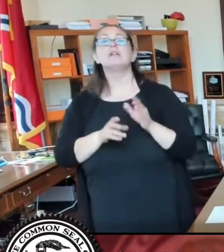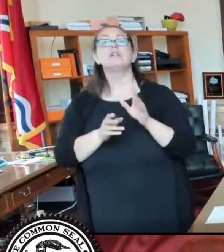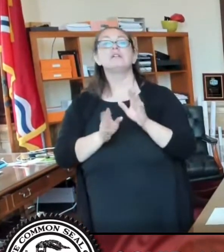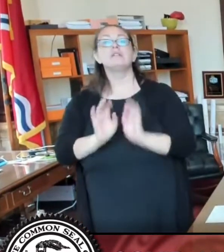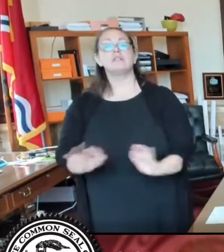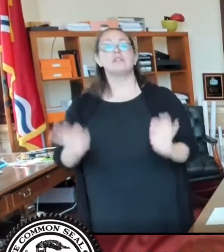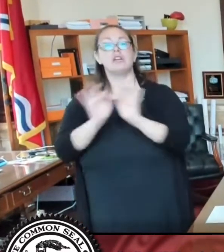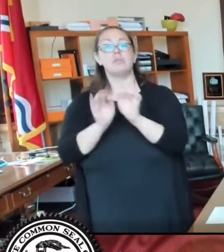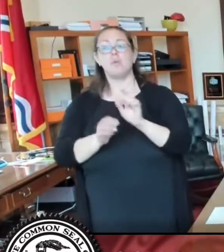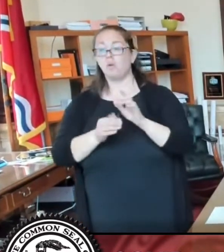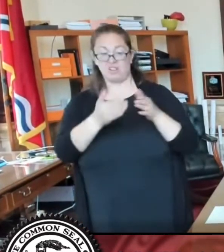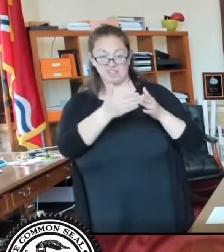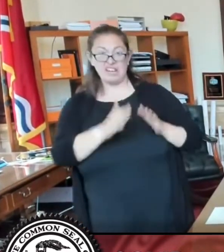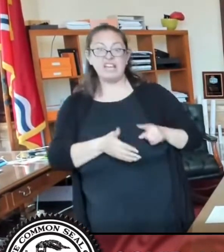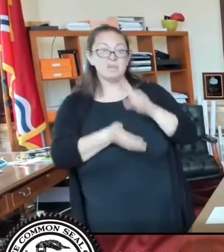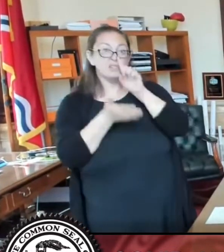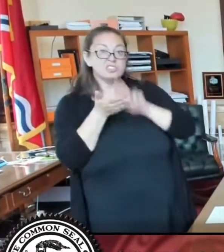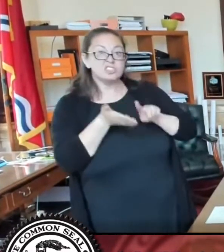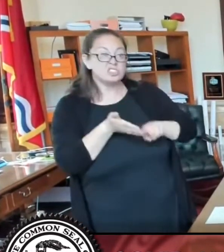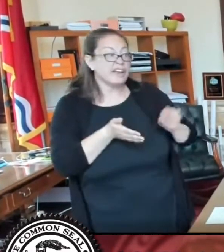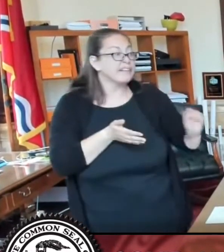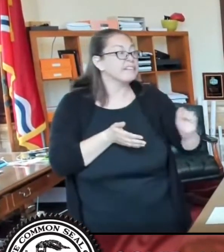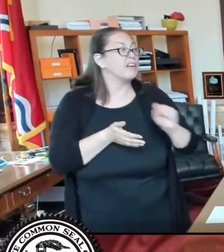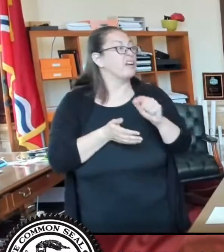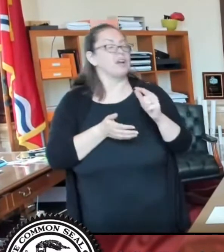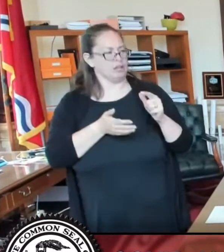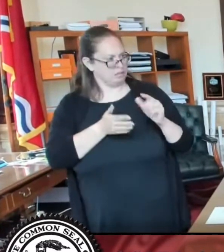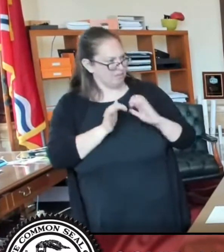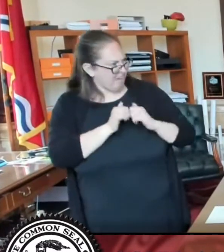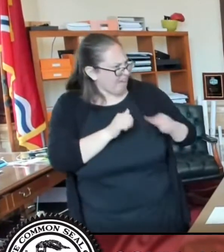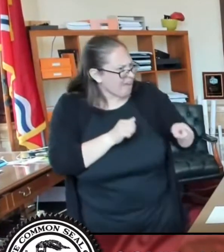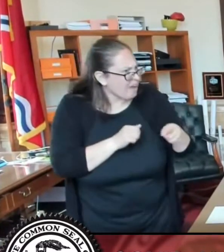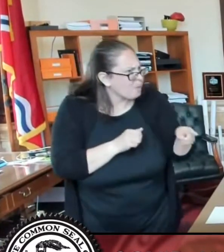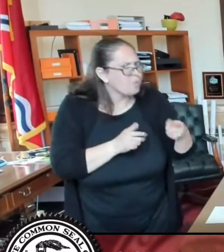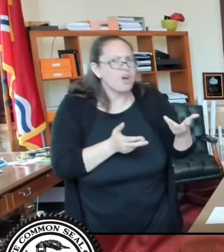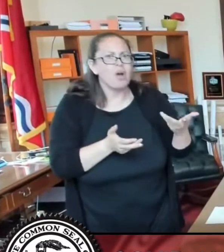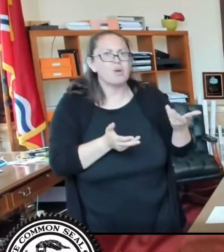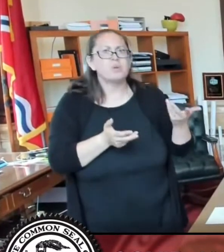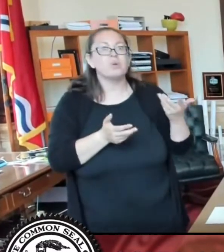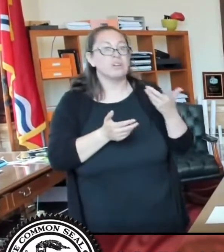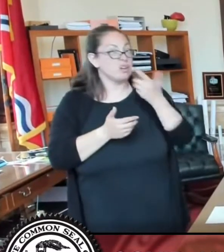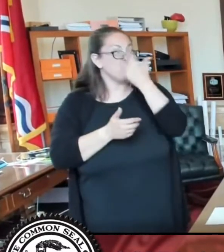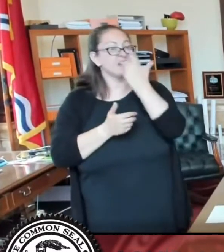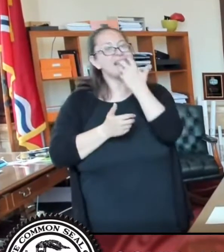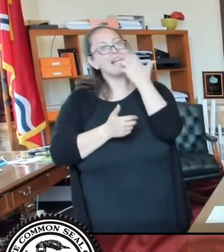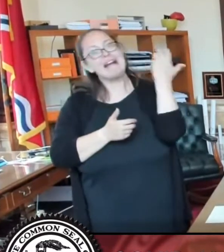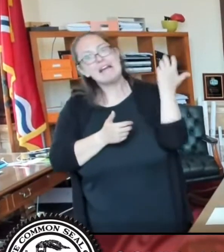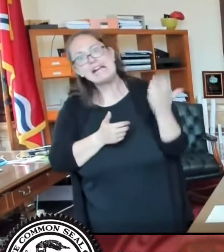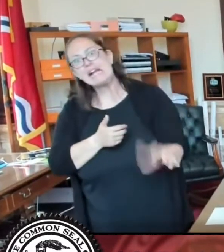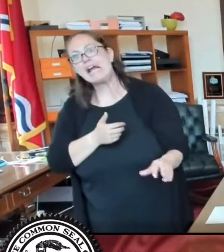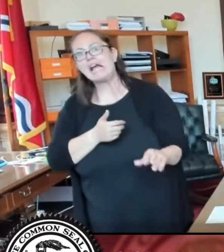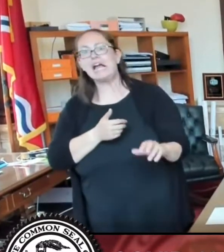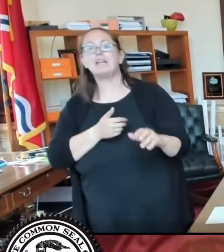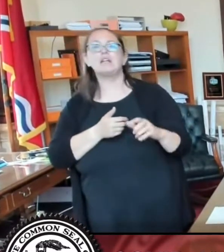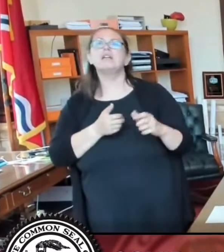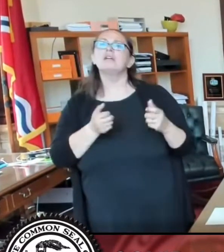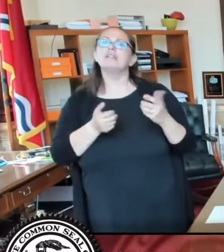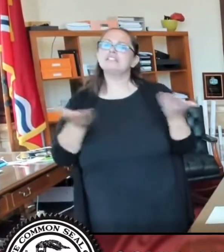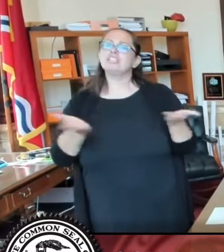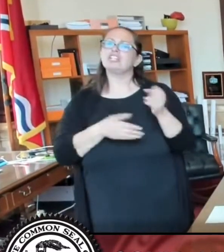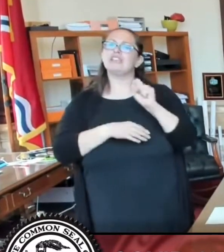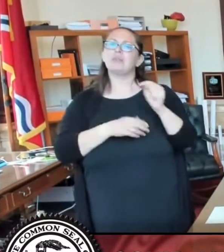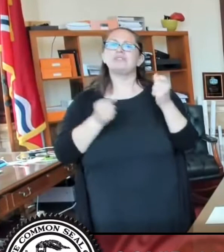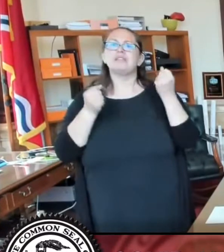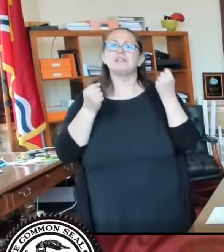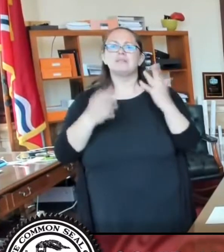these heat waves, especially when we've had a number of hot days. St. Louis has a lot of brick homes, and